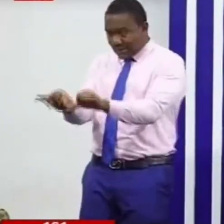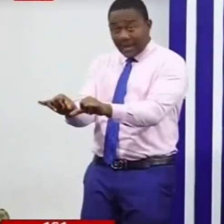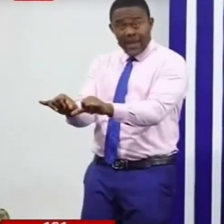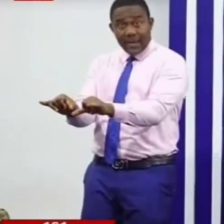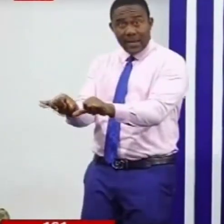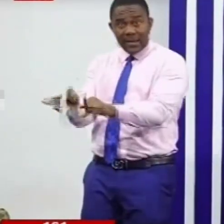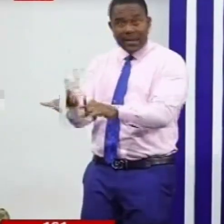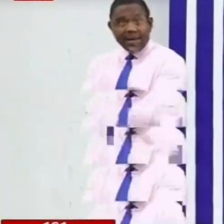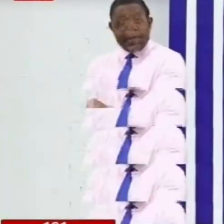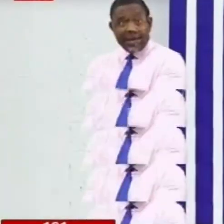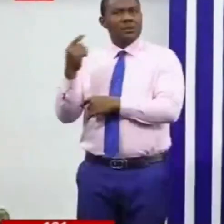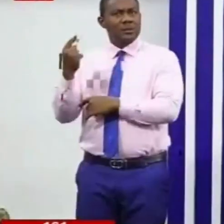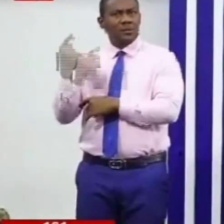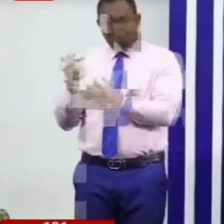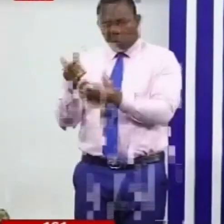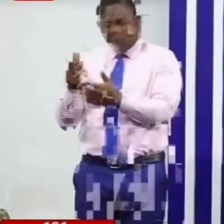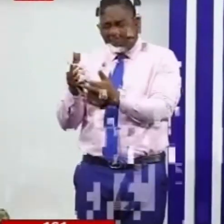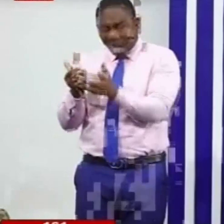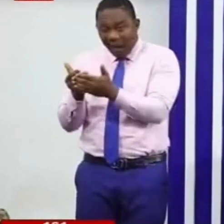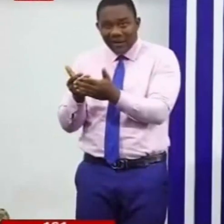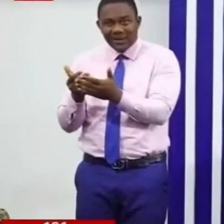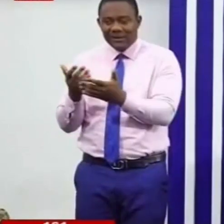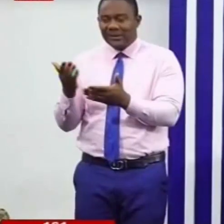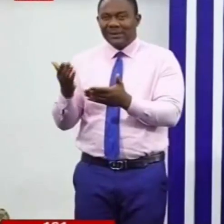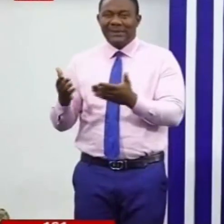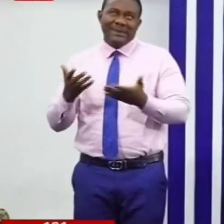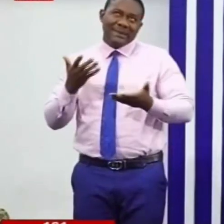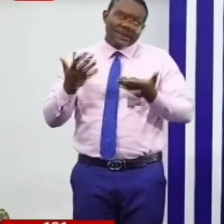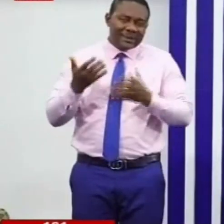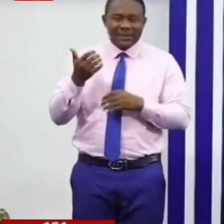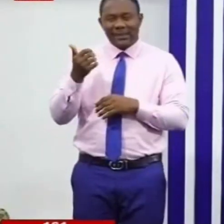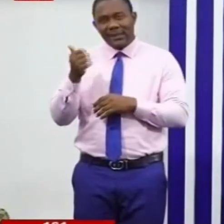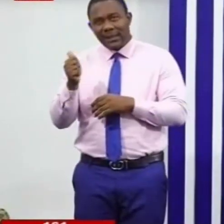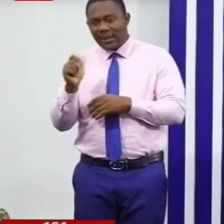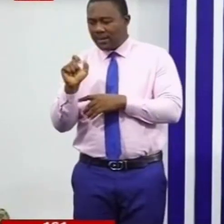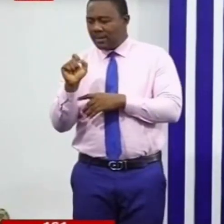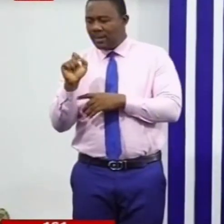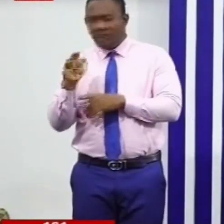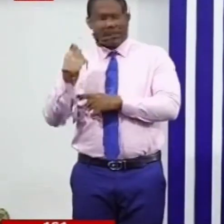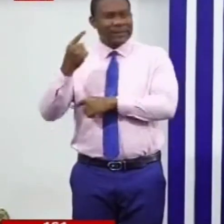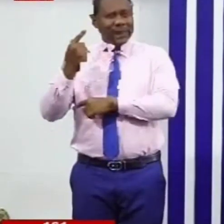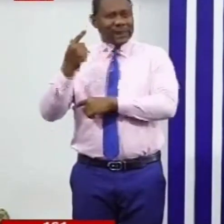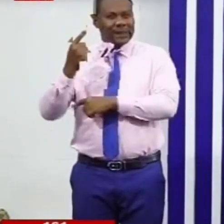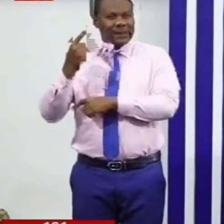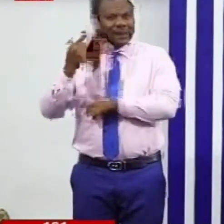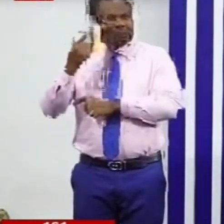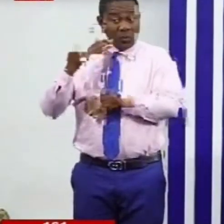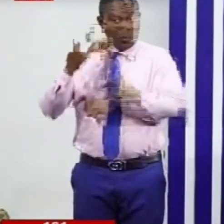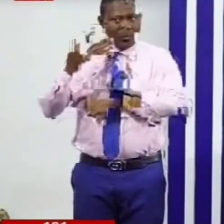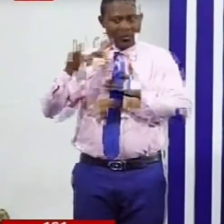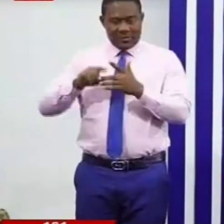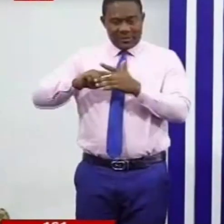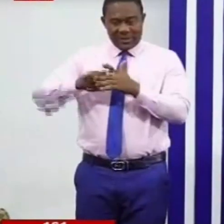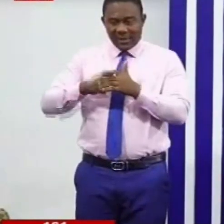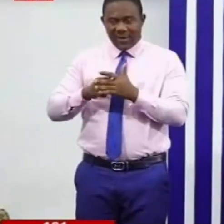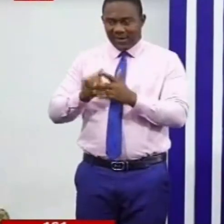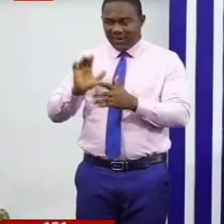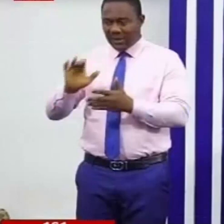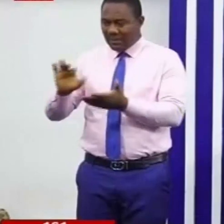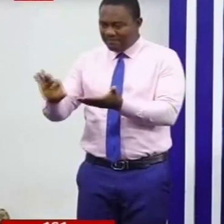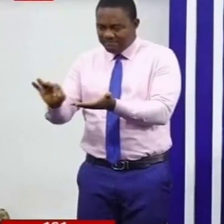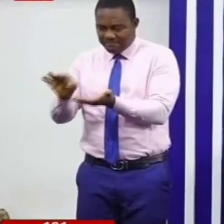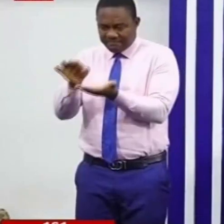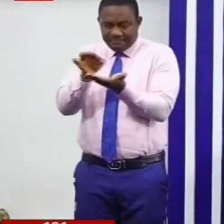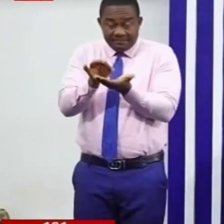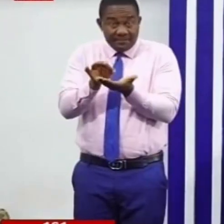And since the 14 days is getting closer, some have been there 10, 11 days, we will start taking samples for repeat